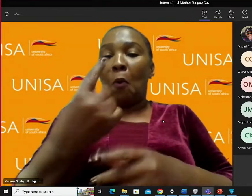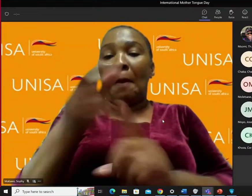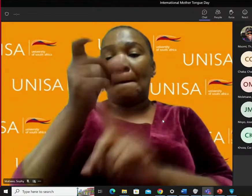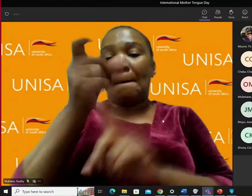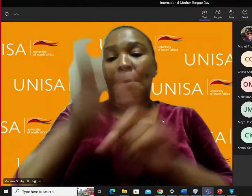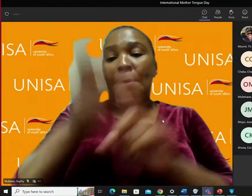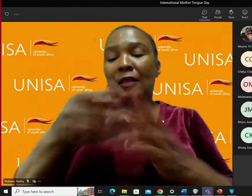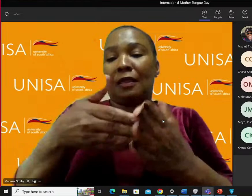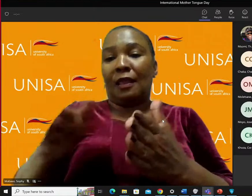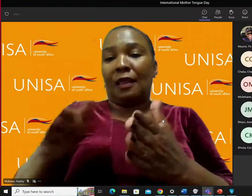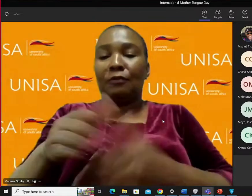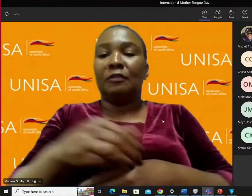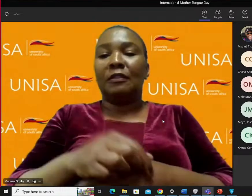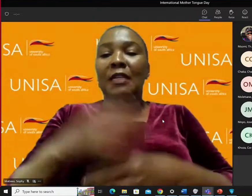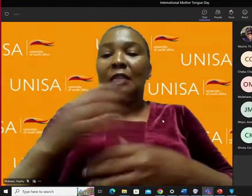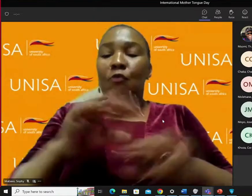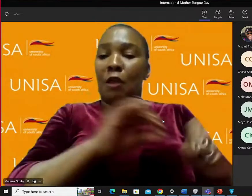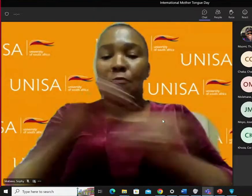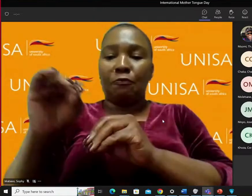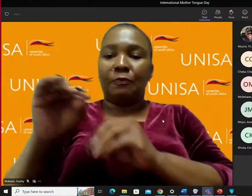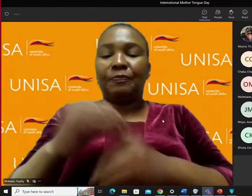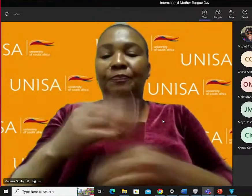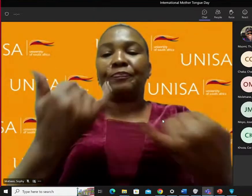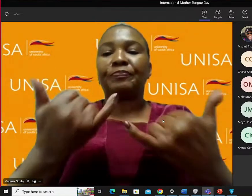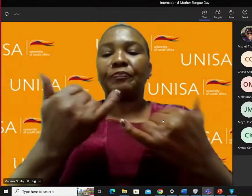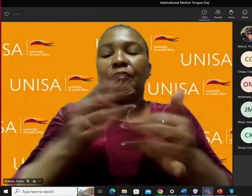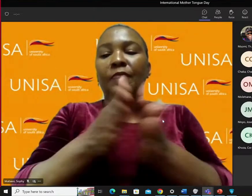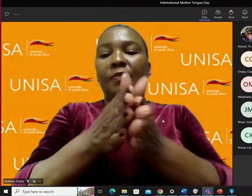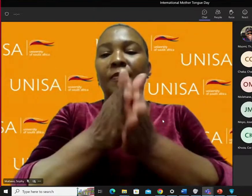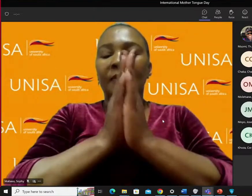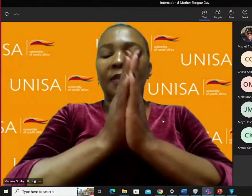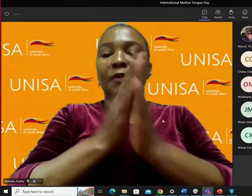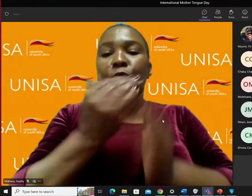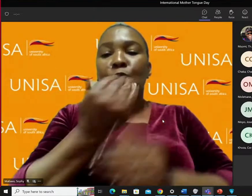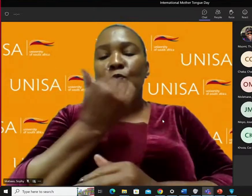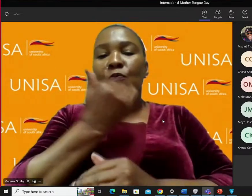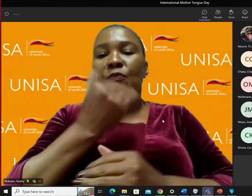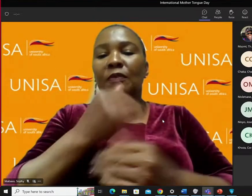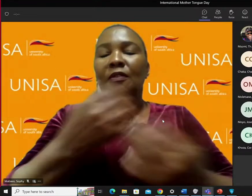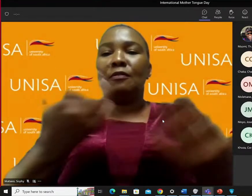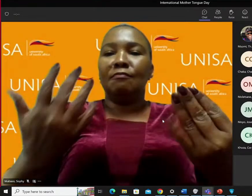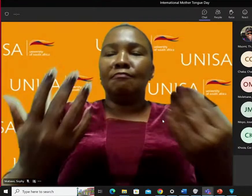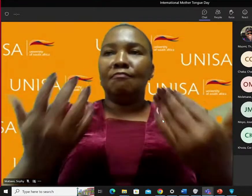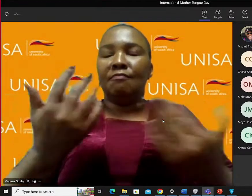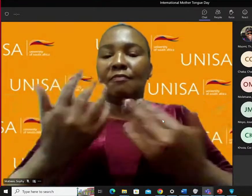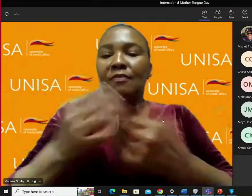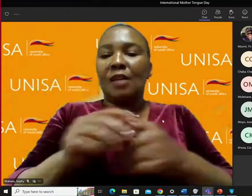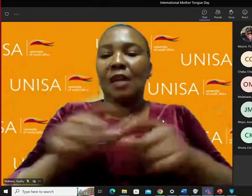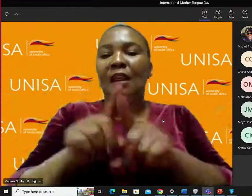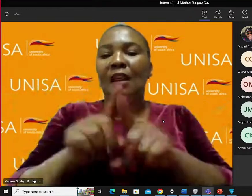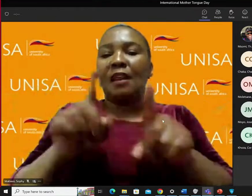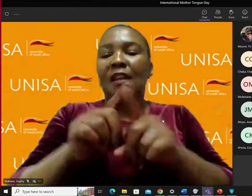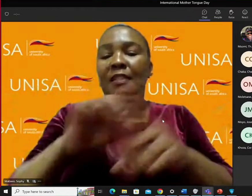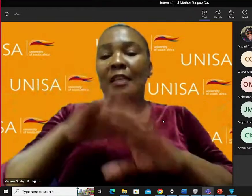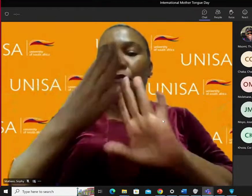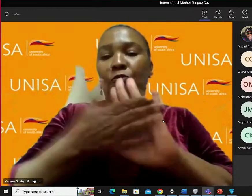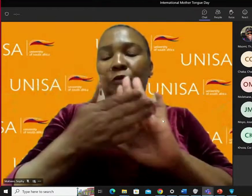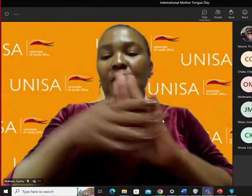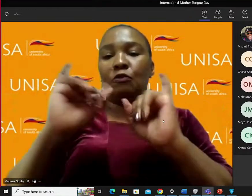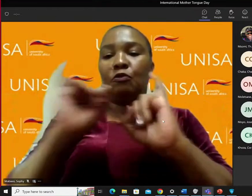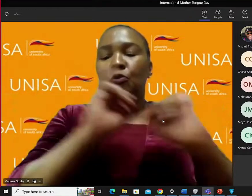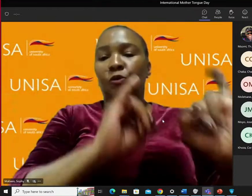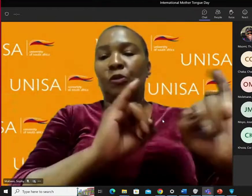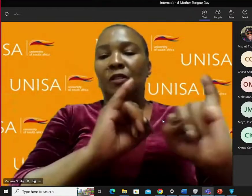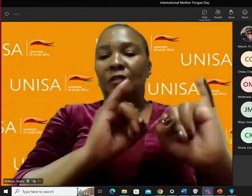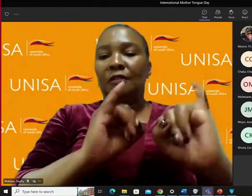we can move. So I'm going to request that as I complete introducing the